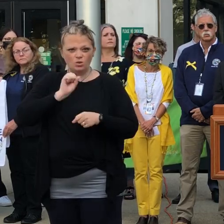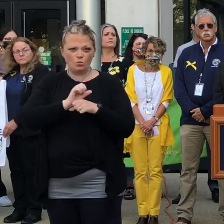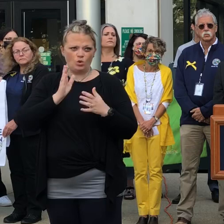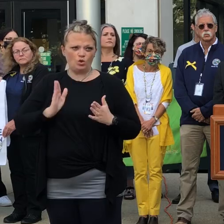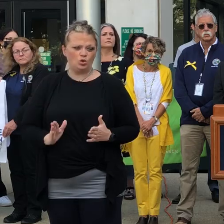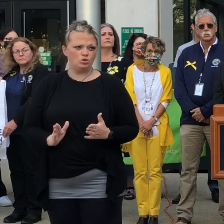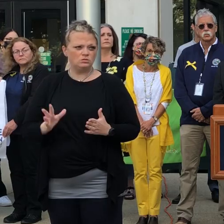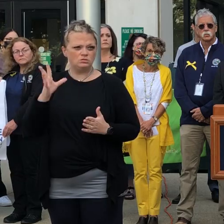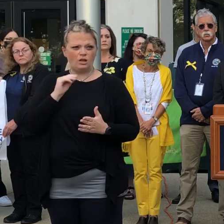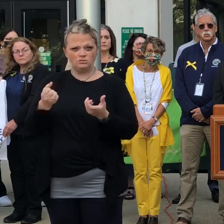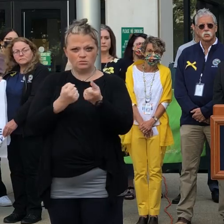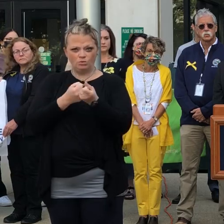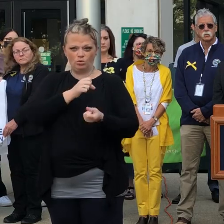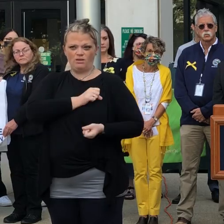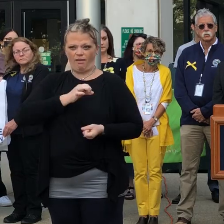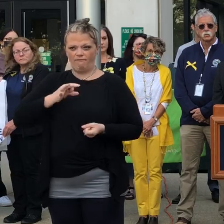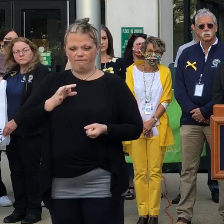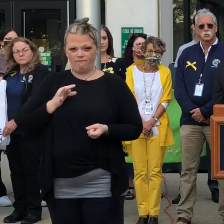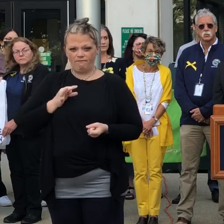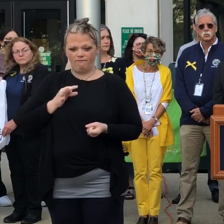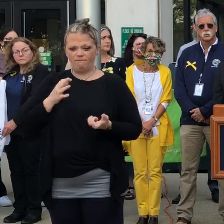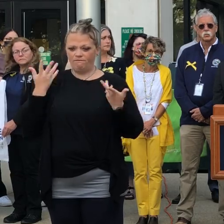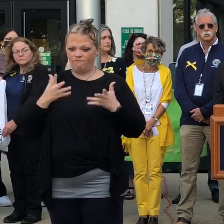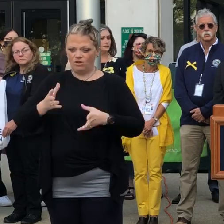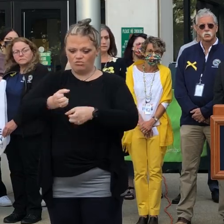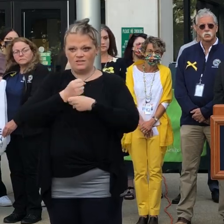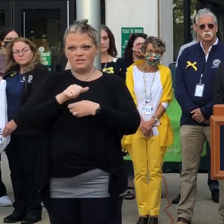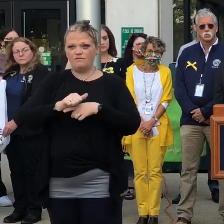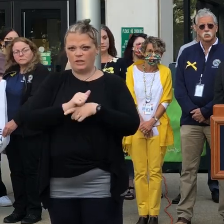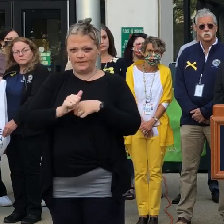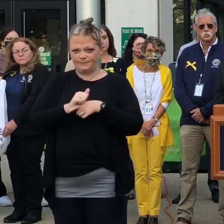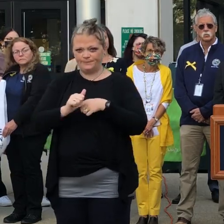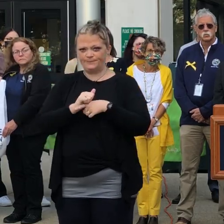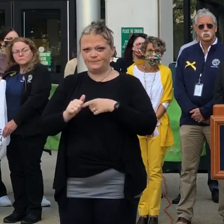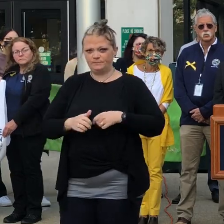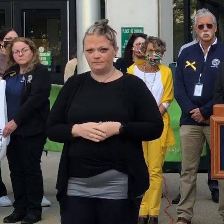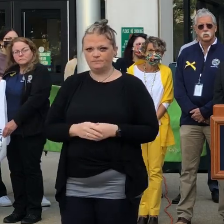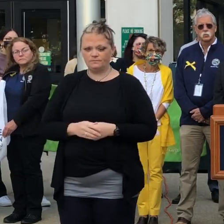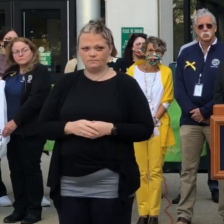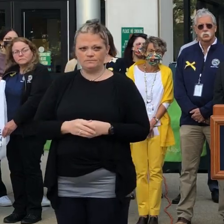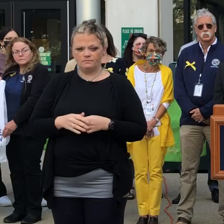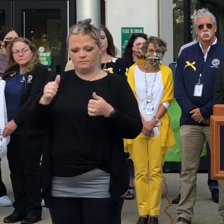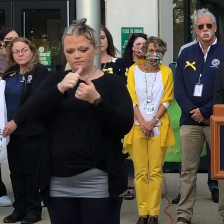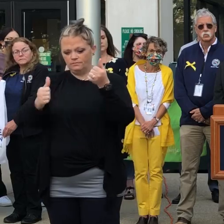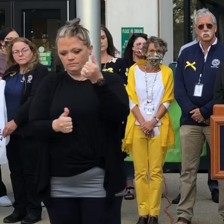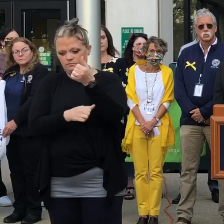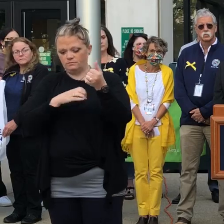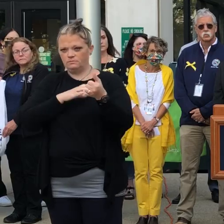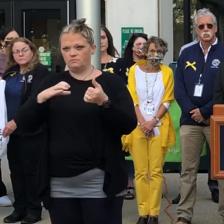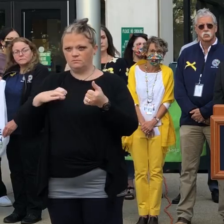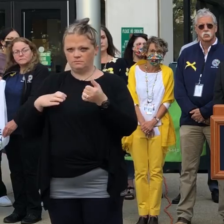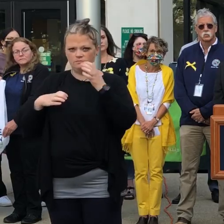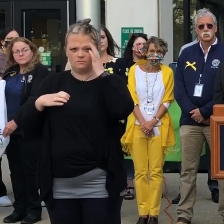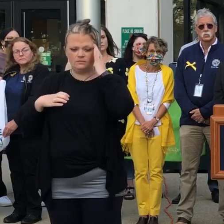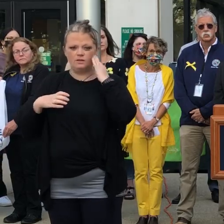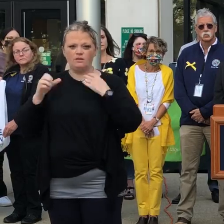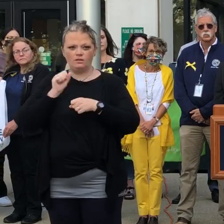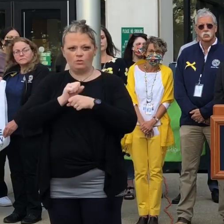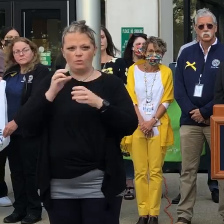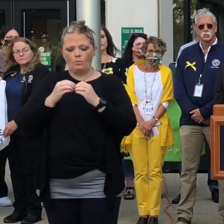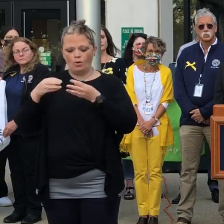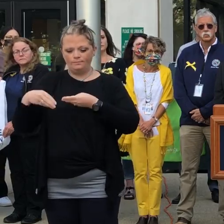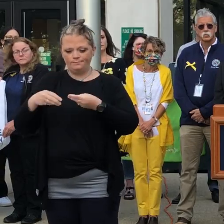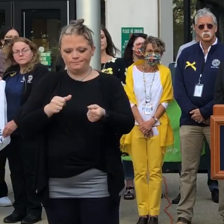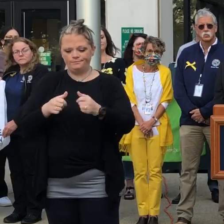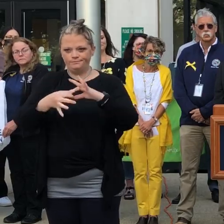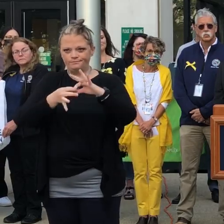workers, and support staff have received this training. Our subcommittees have worked to develop a more seamless